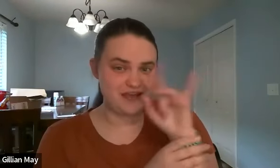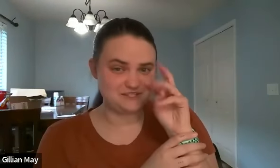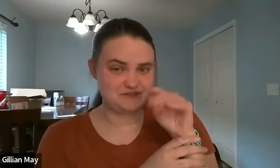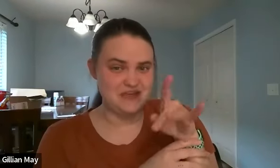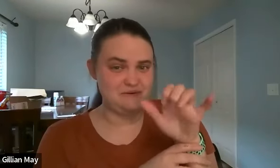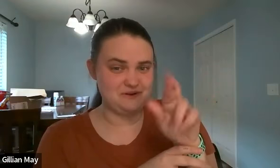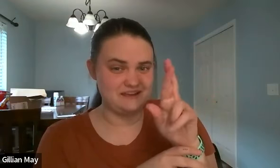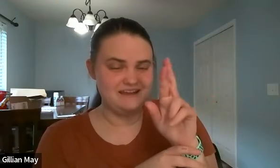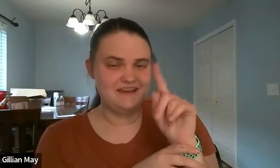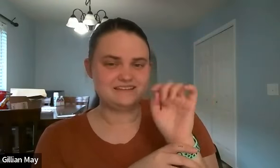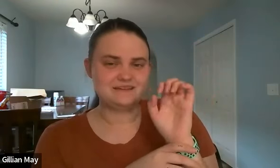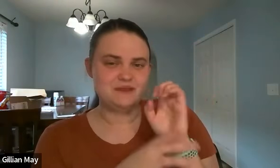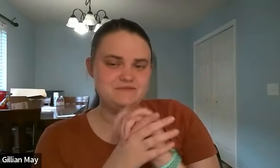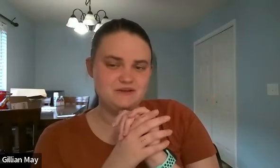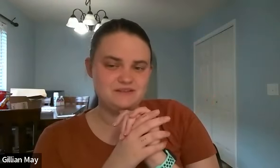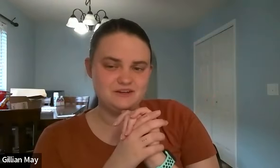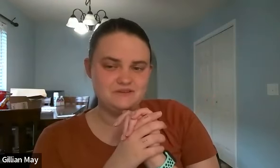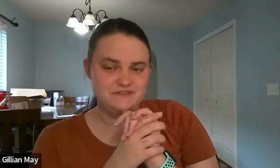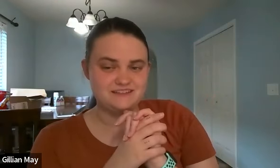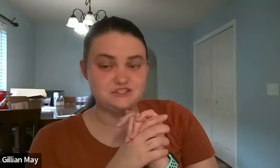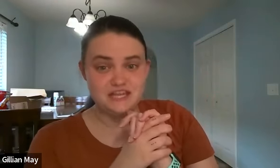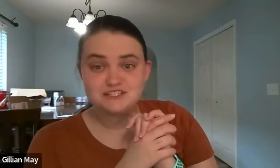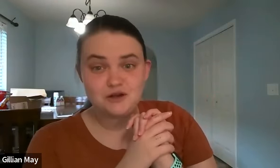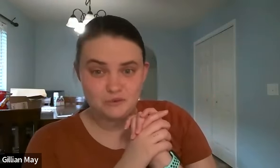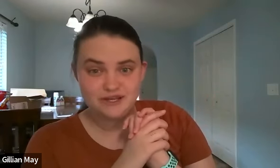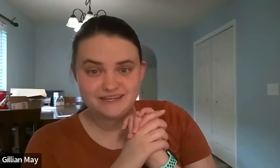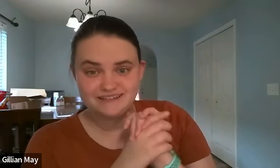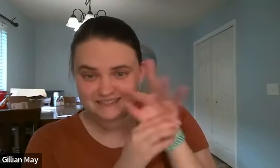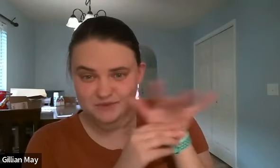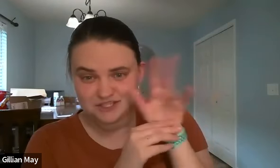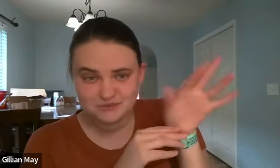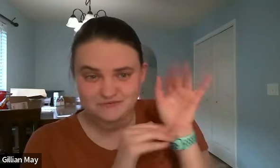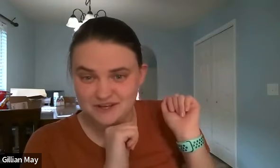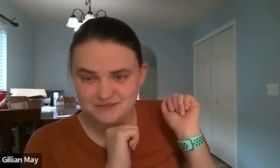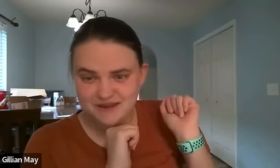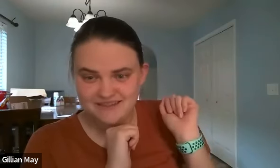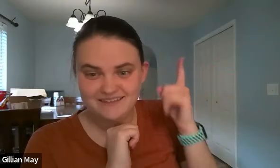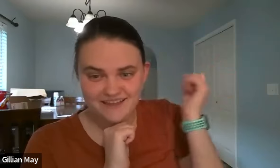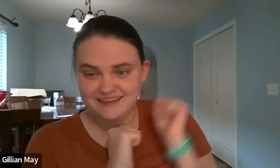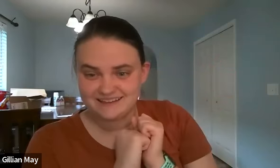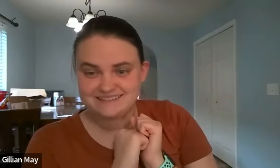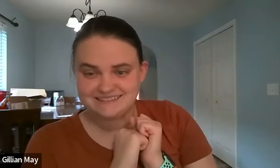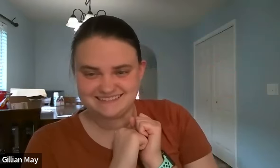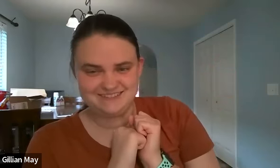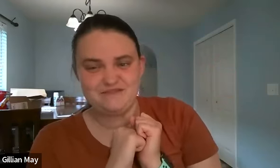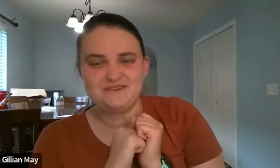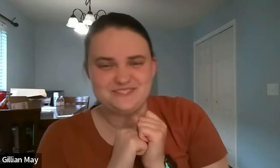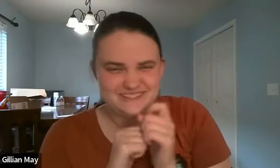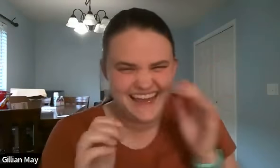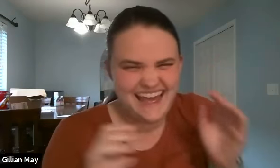faster with that one. I was like, maybe if I go a little bit faster. Yes, y'all would, especially with finger spelling. Like your fortune.